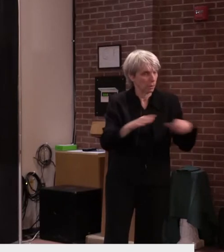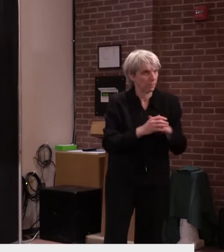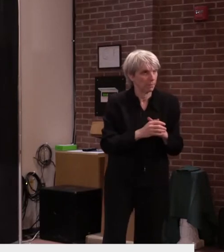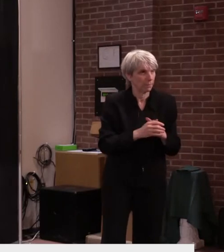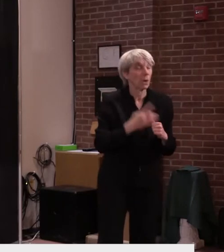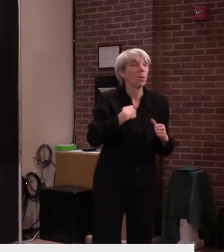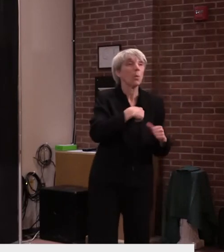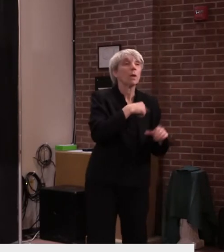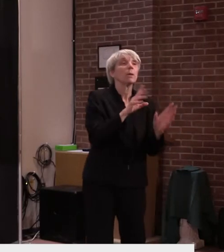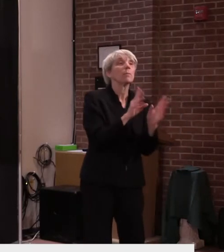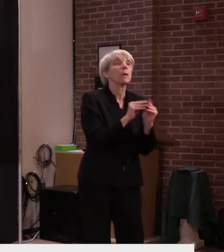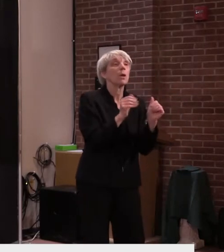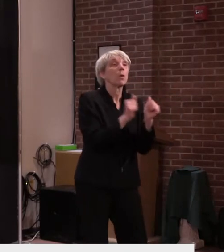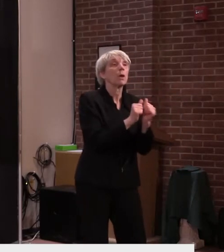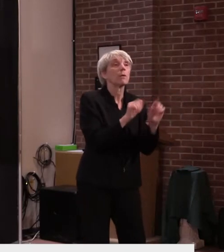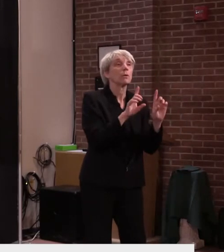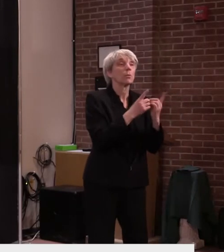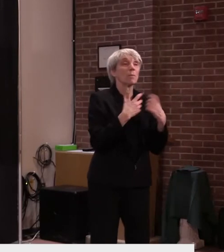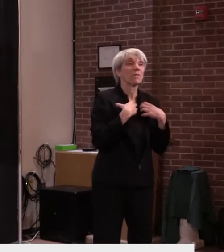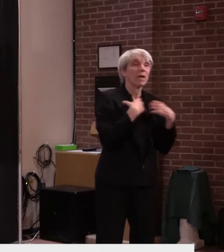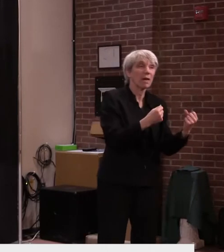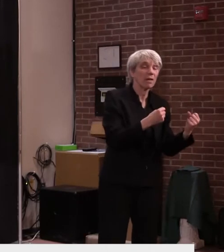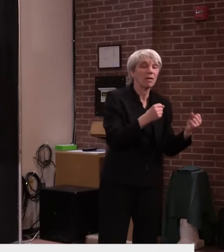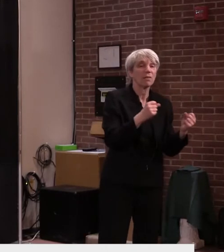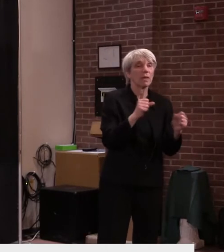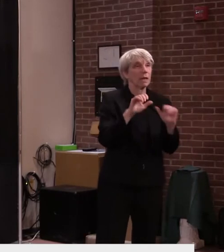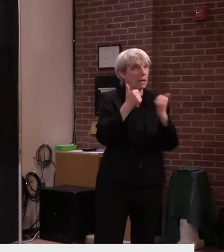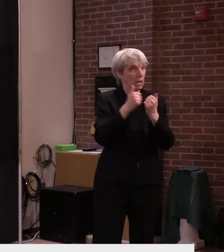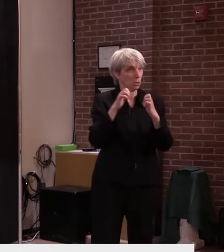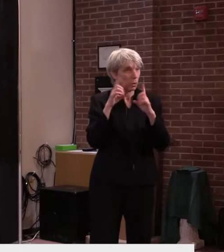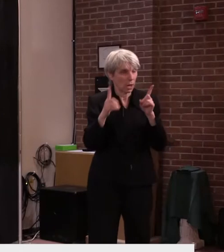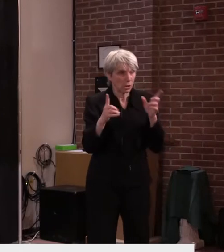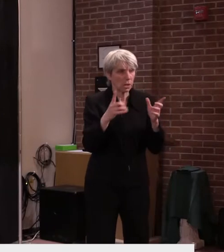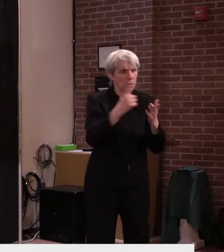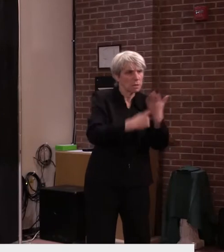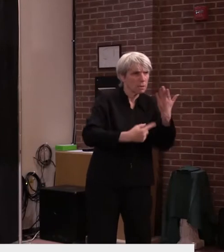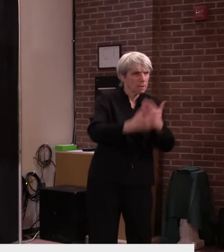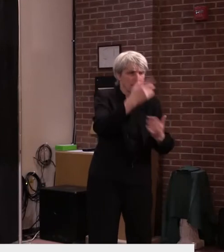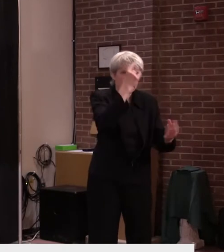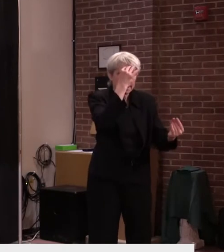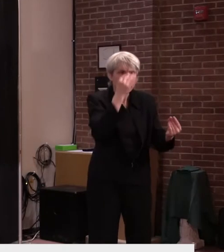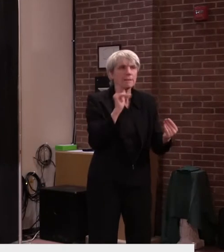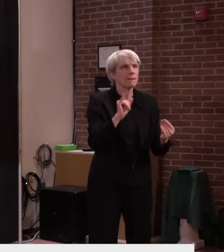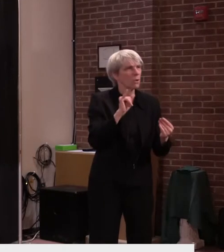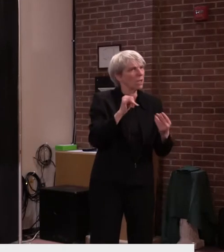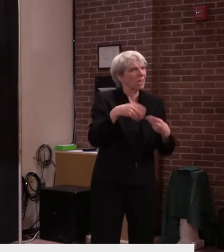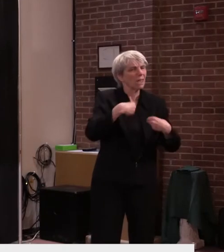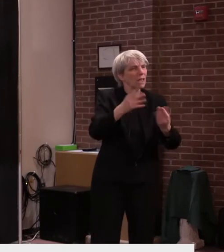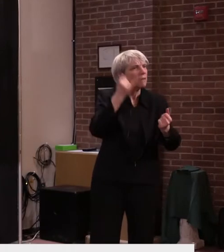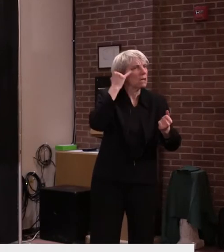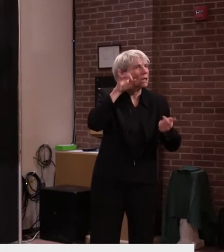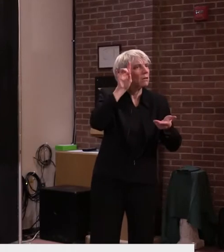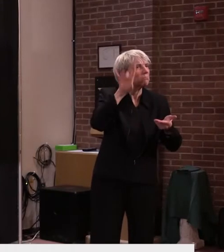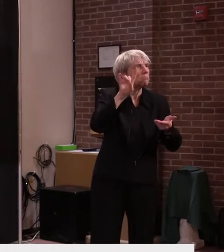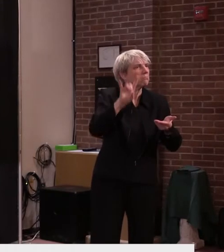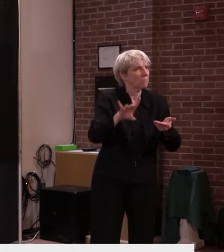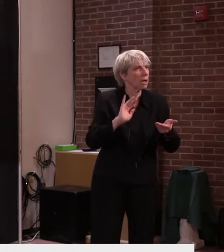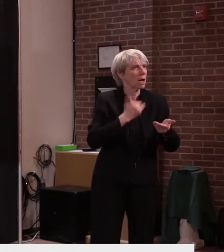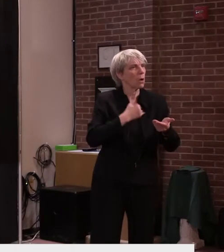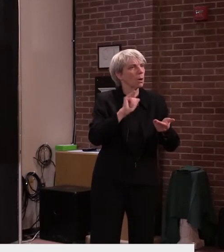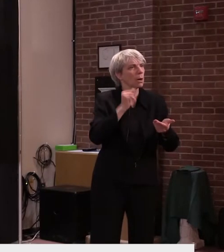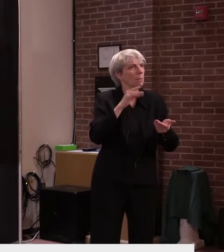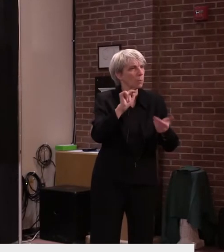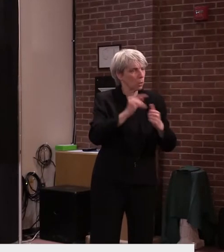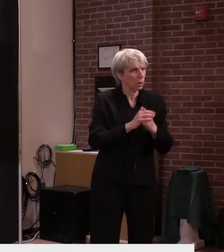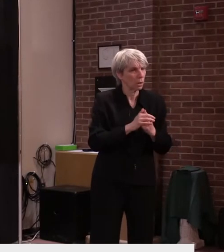Department and the Agency of Education. We appreciate the opportunity to provide input to these teams. We also meet